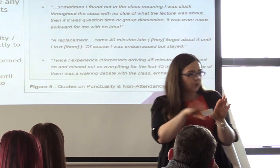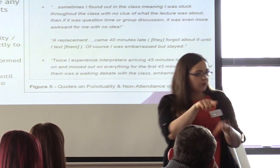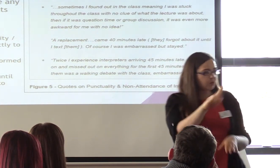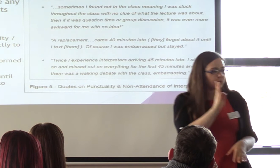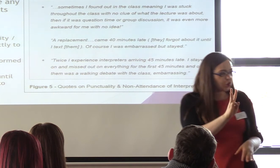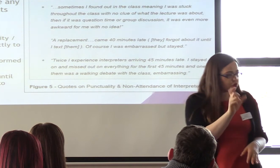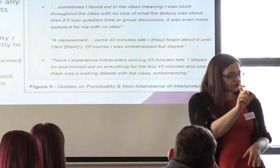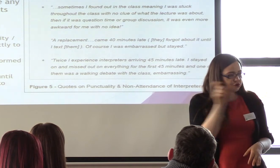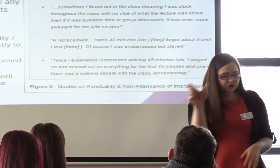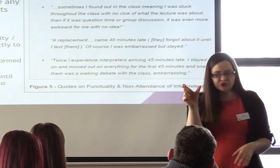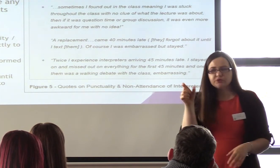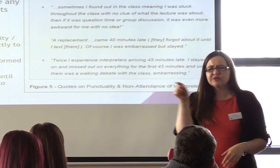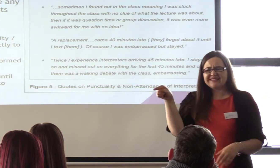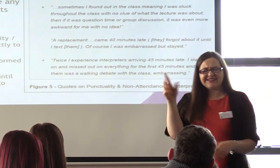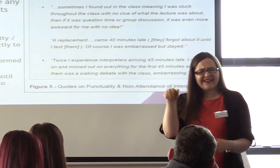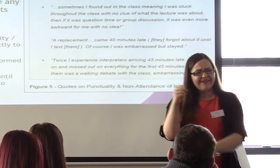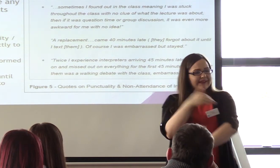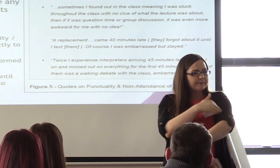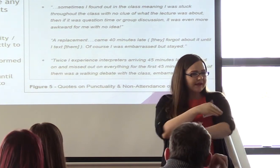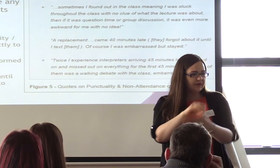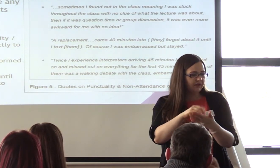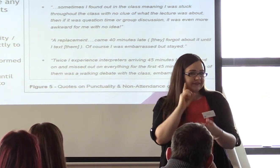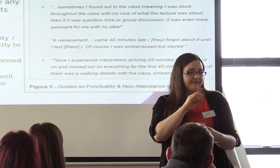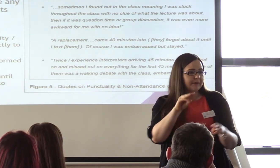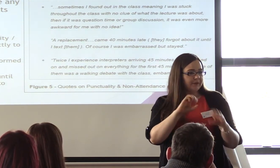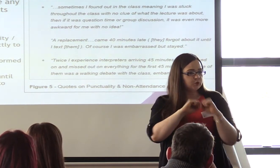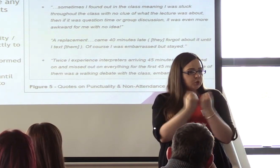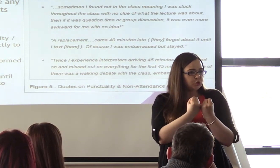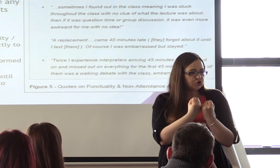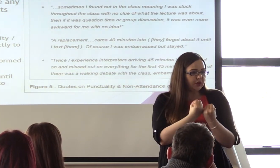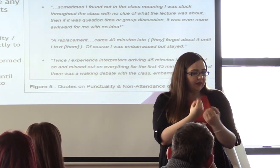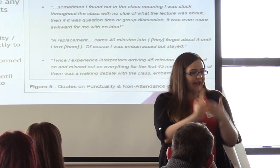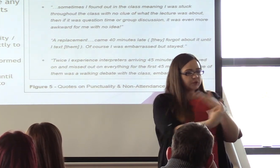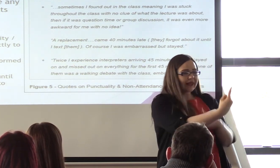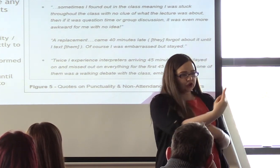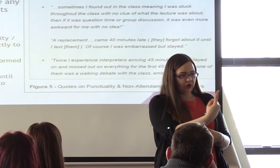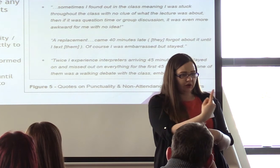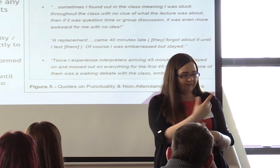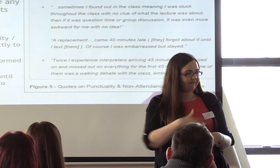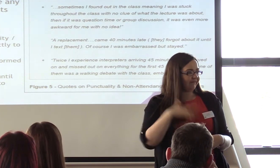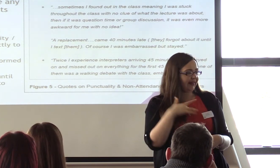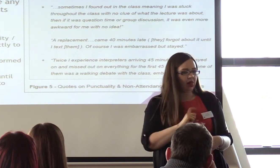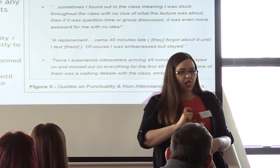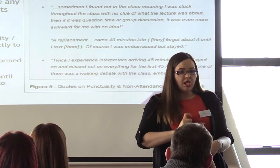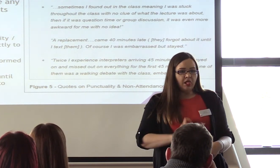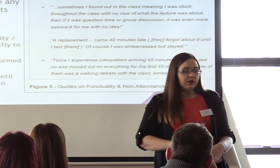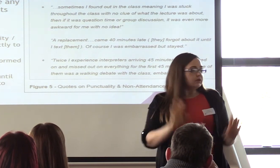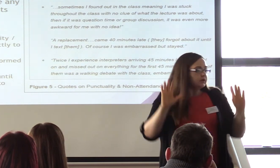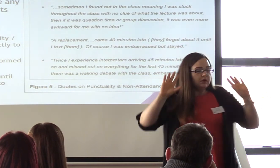a negative feeling linked to those words. And that can have an impact on deaf people's social experience.